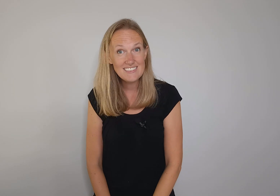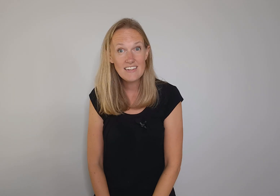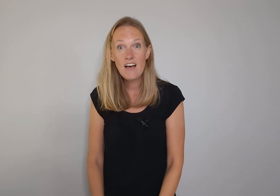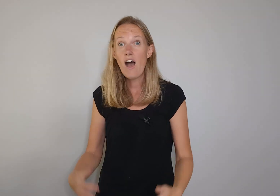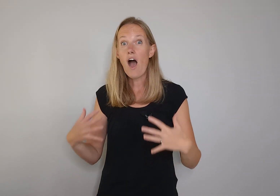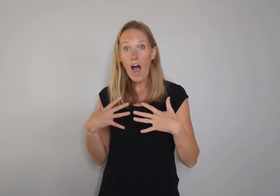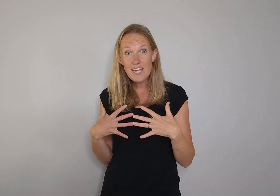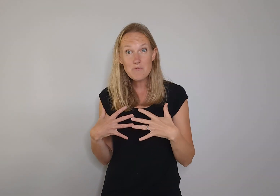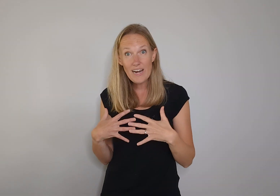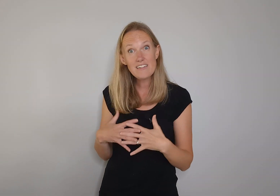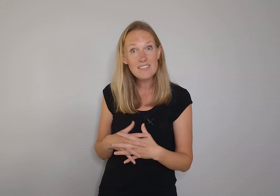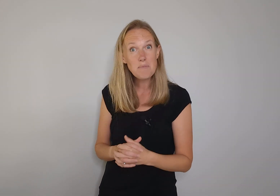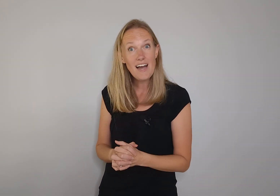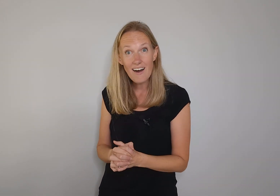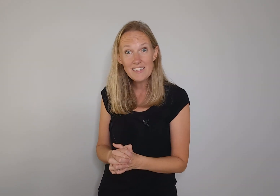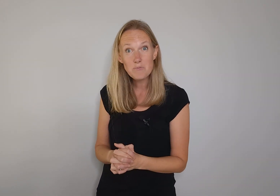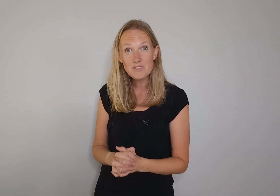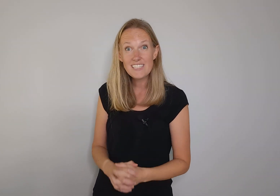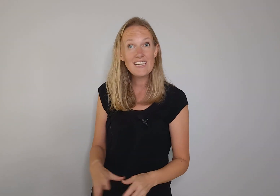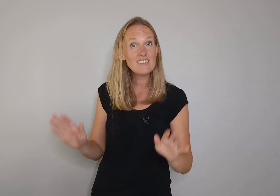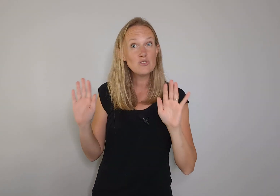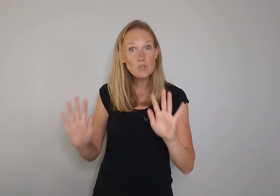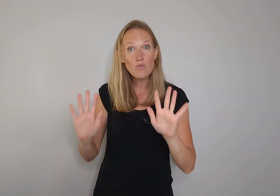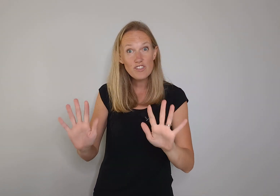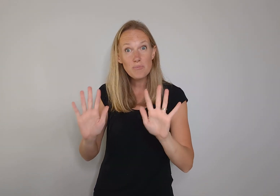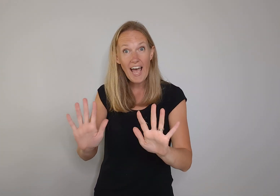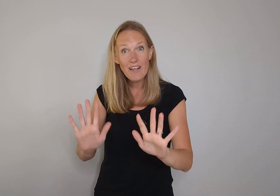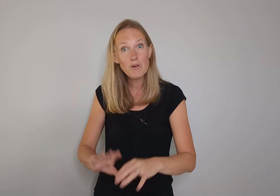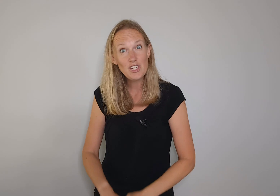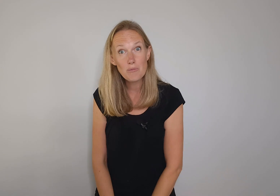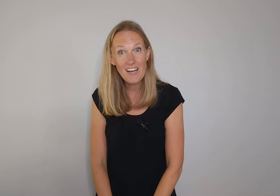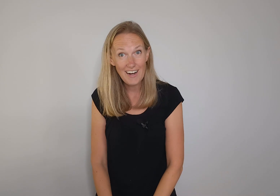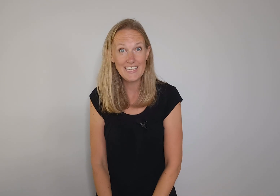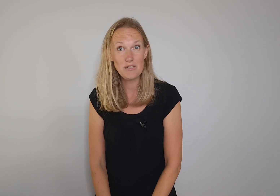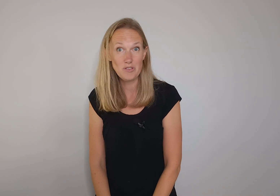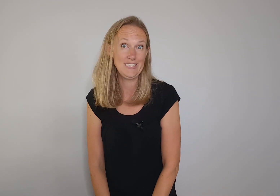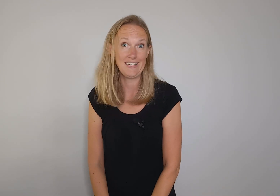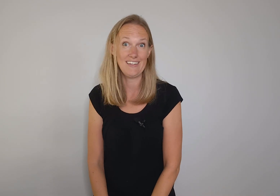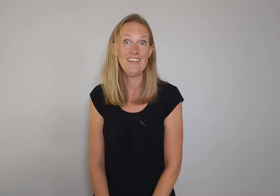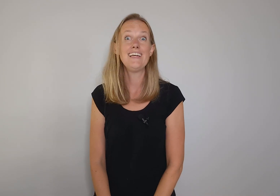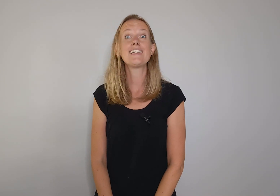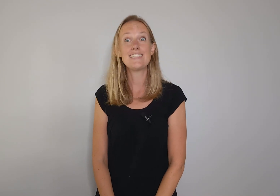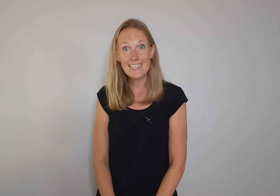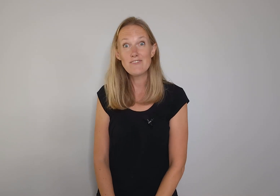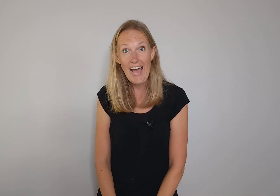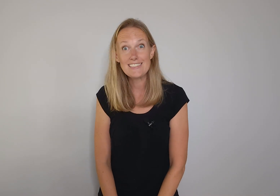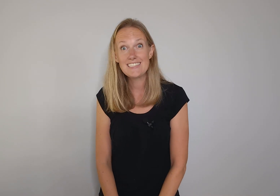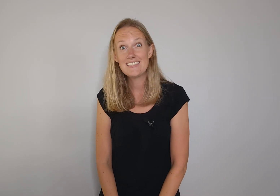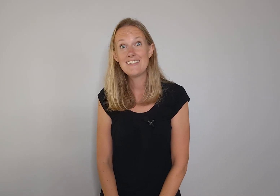fast. I am regularly behind the music here, so don't feel bad when you're behind the music. It's fast.